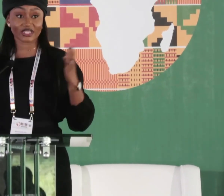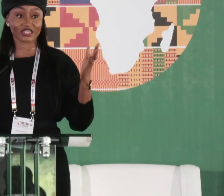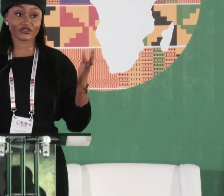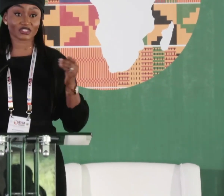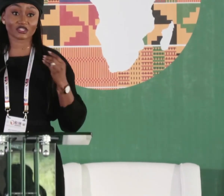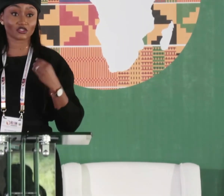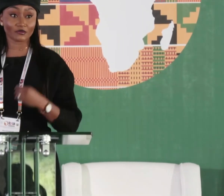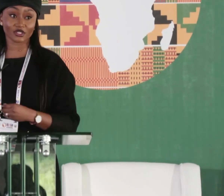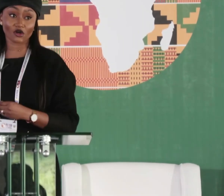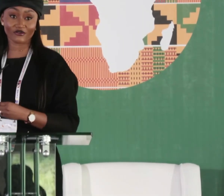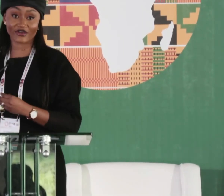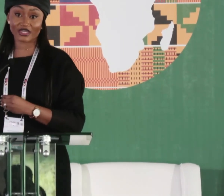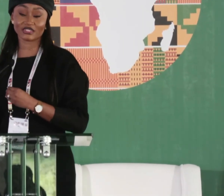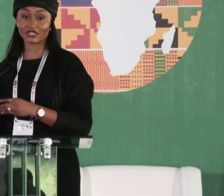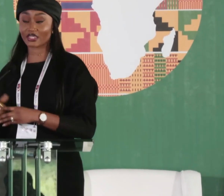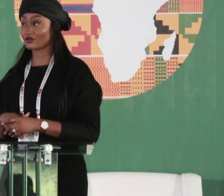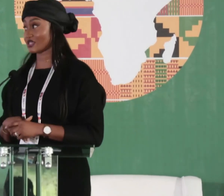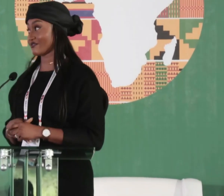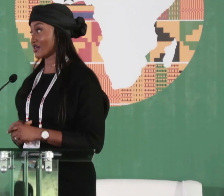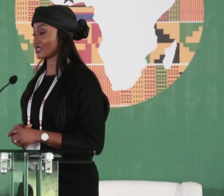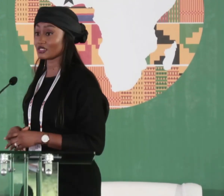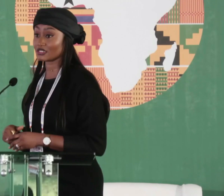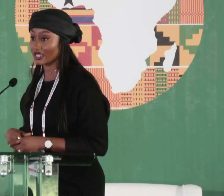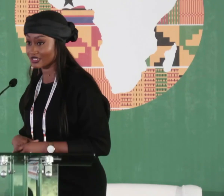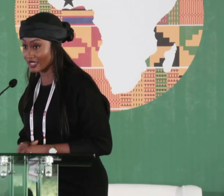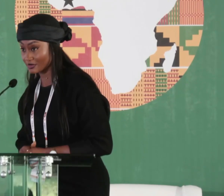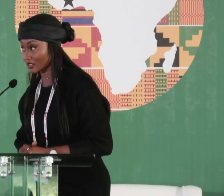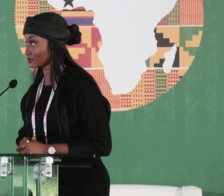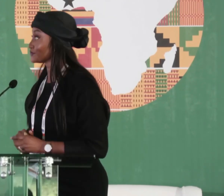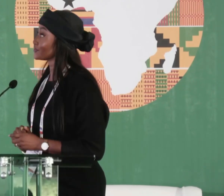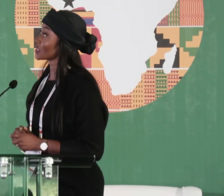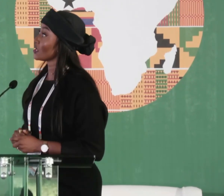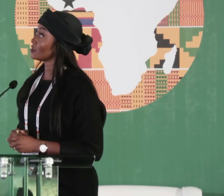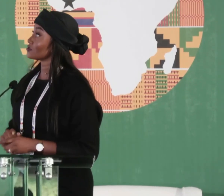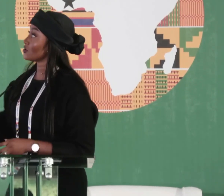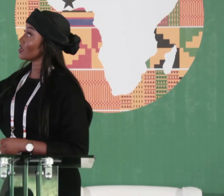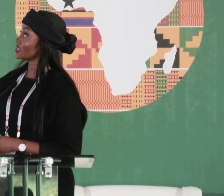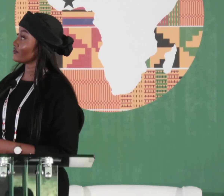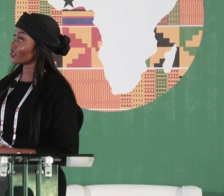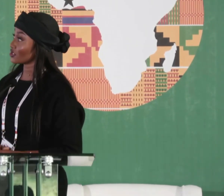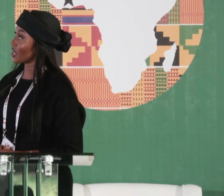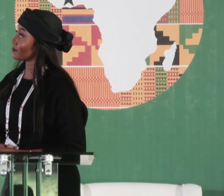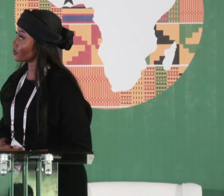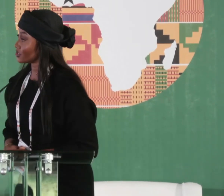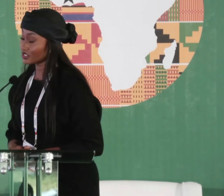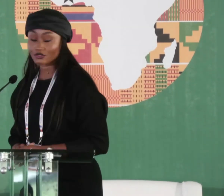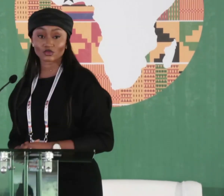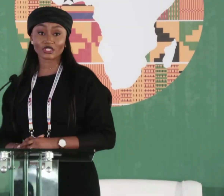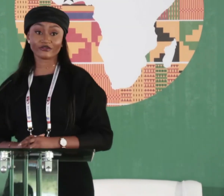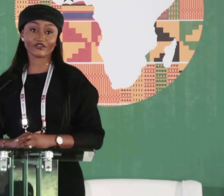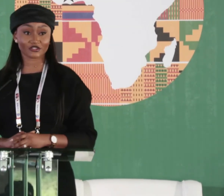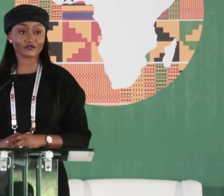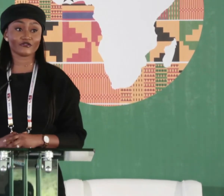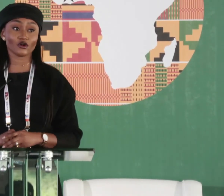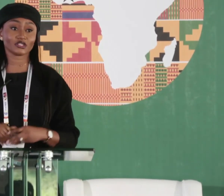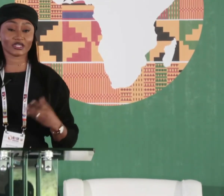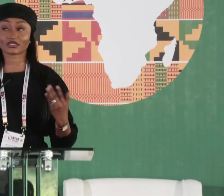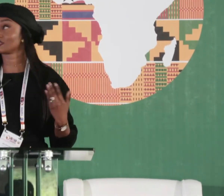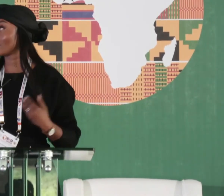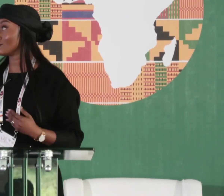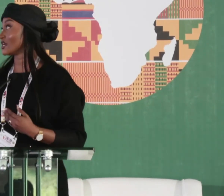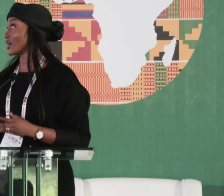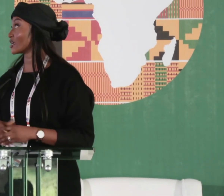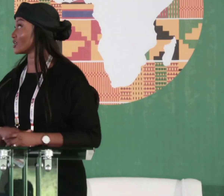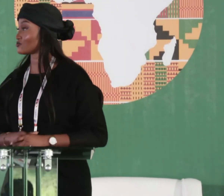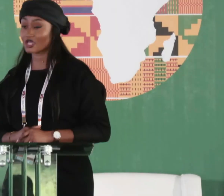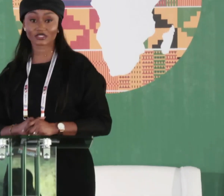other services not being offered in the healthcare facility. Next slide, please. So intervention approaches, we first of all,